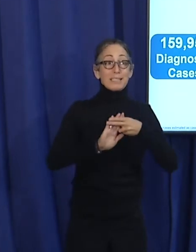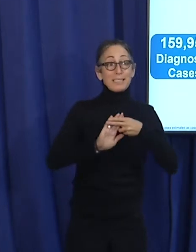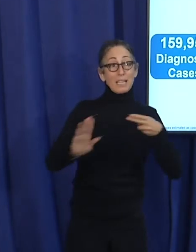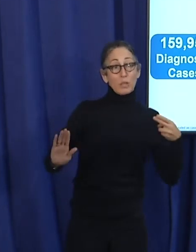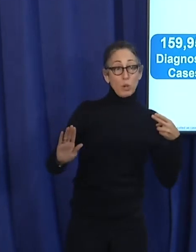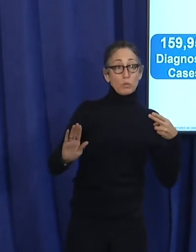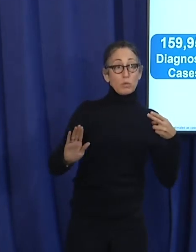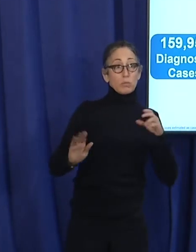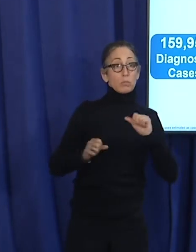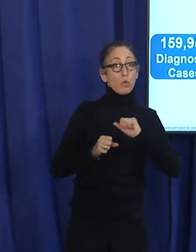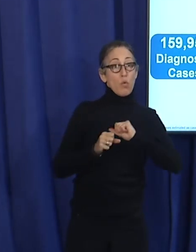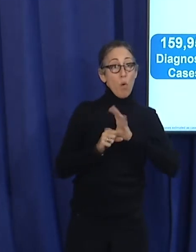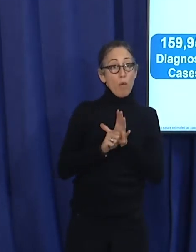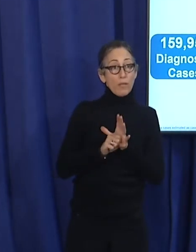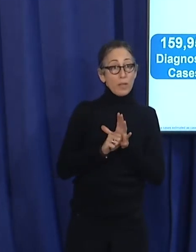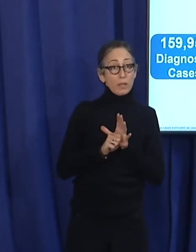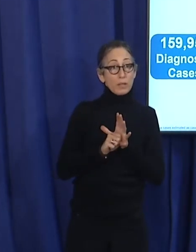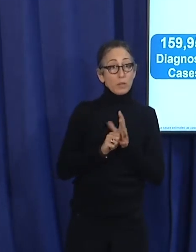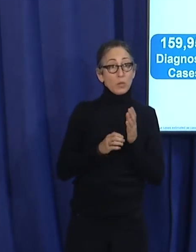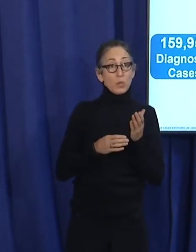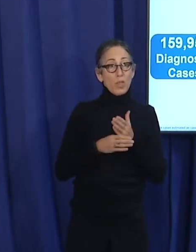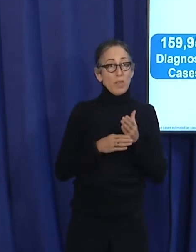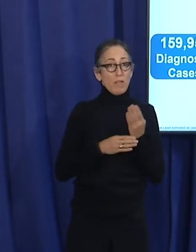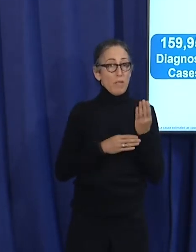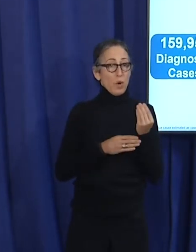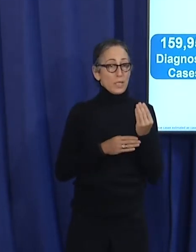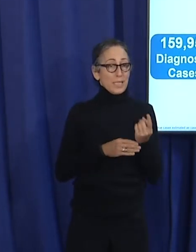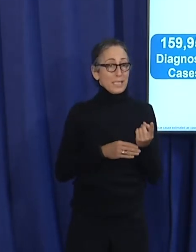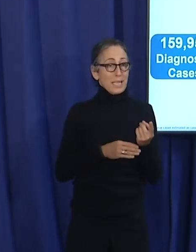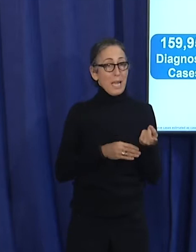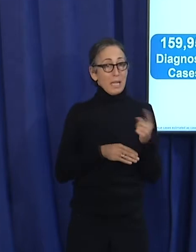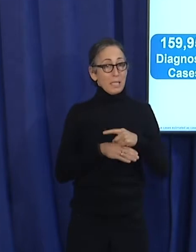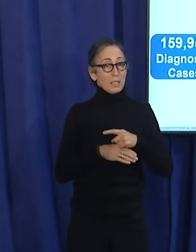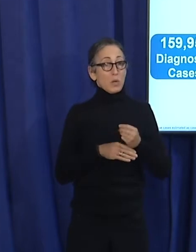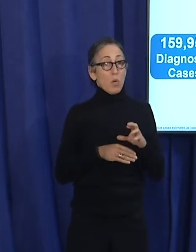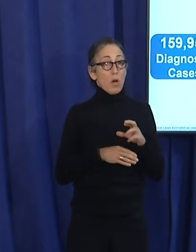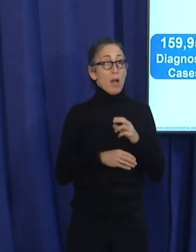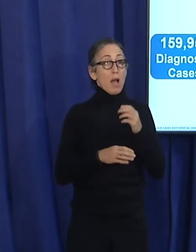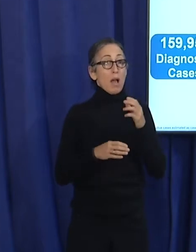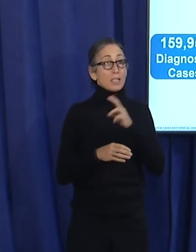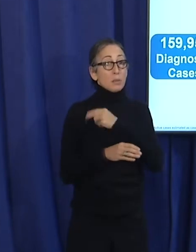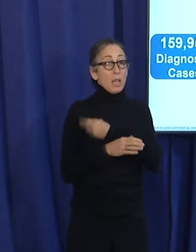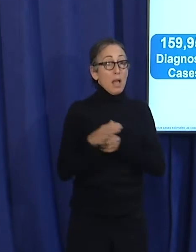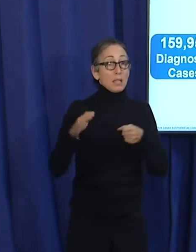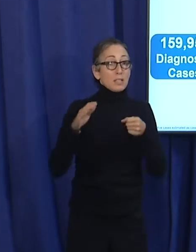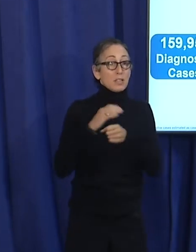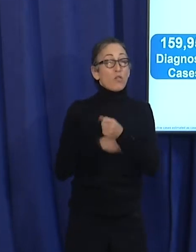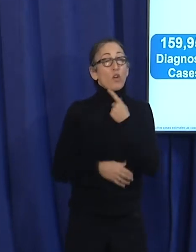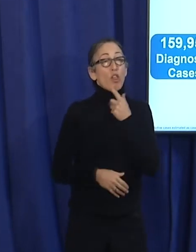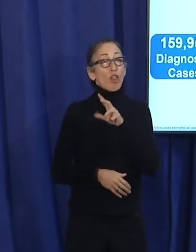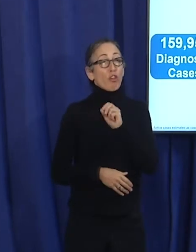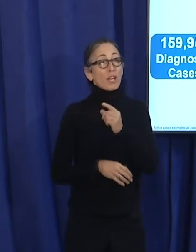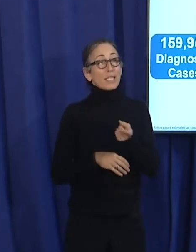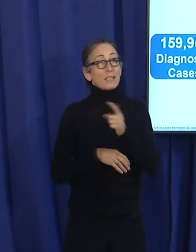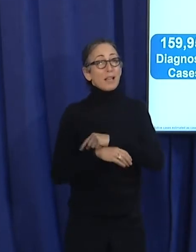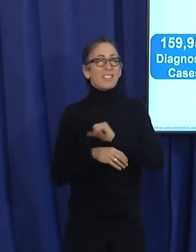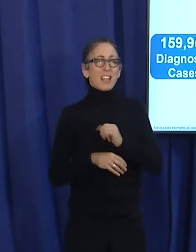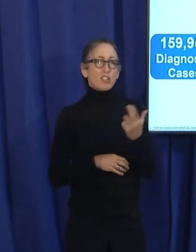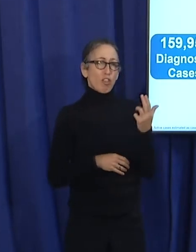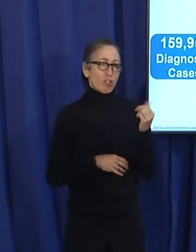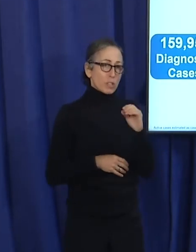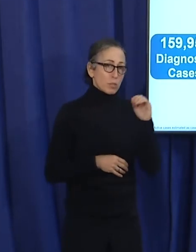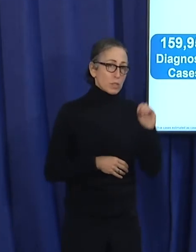with COVID-19 in the last 14 days, or if they're hospitalized in the last 30 days. That's about 13%